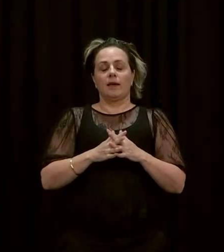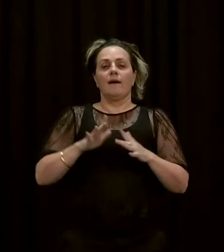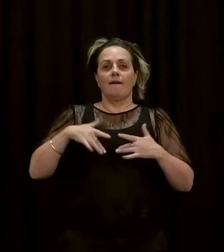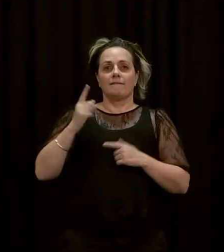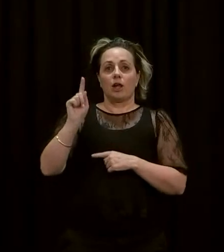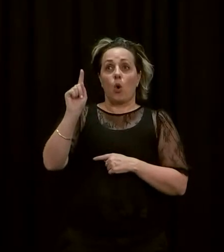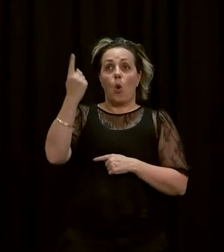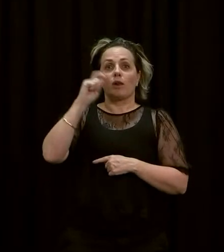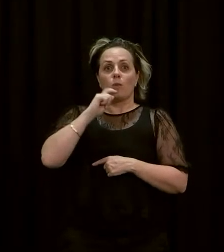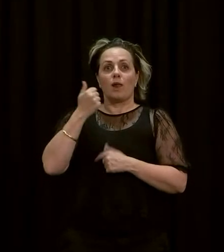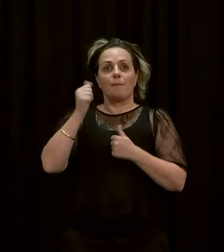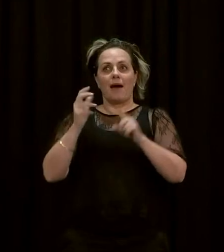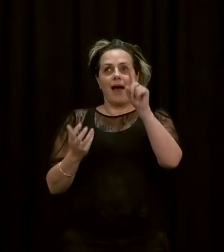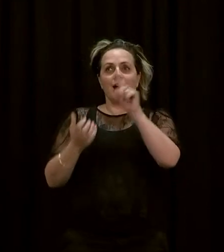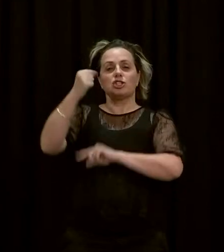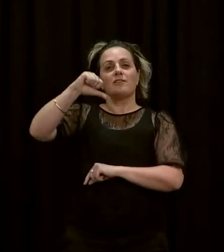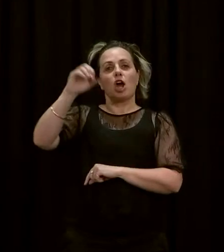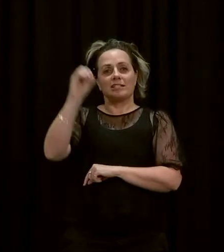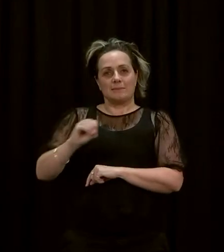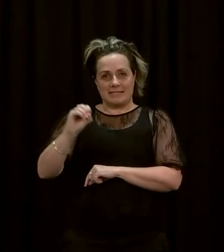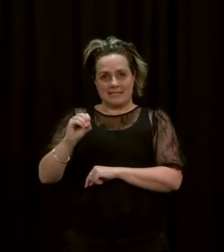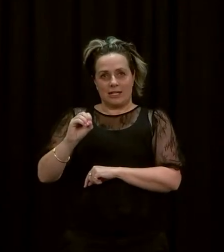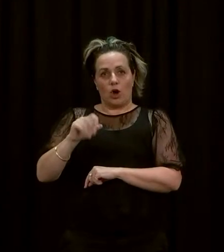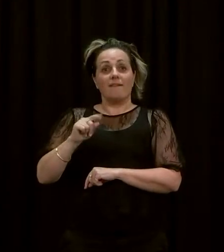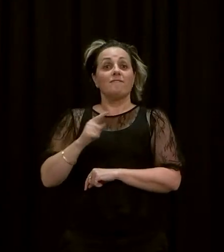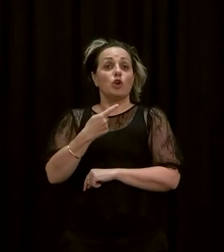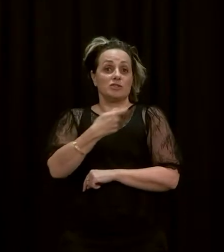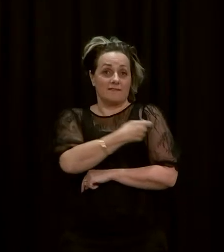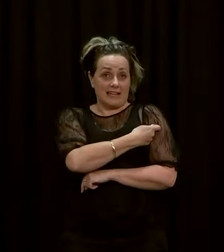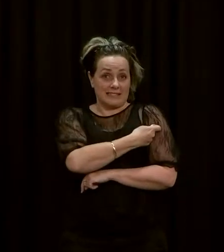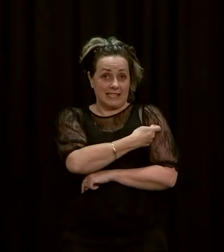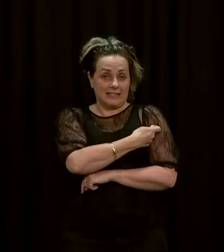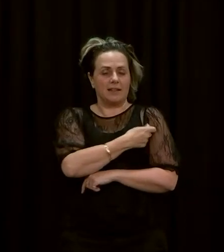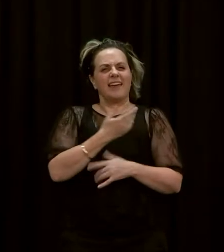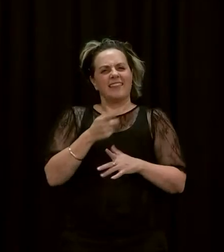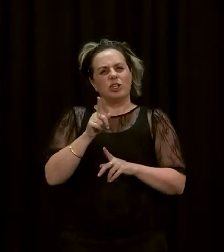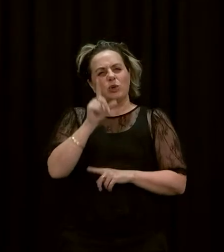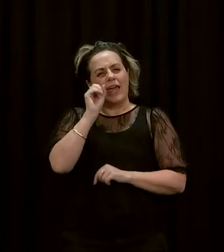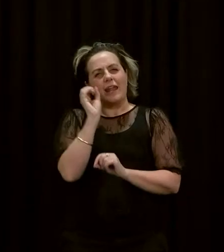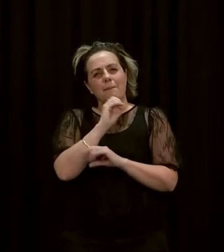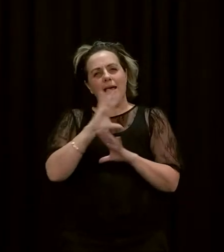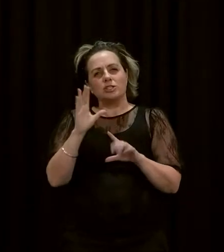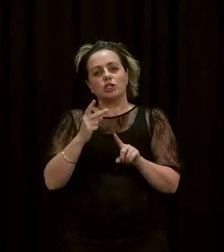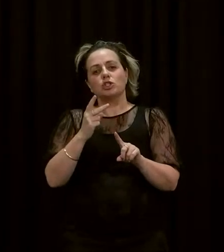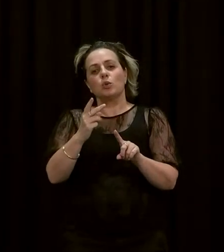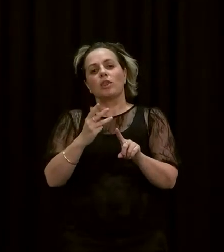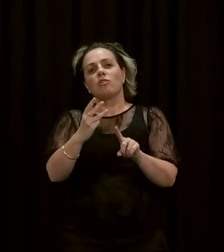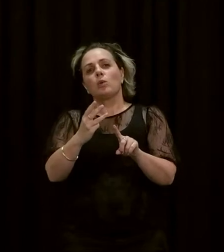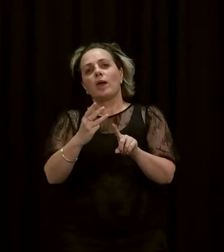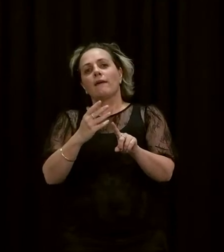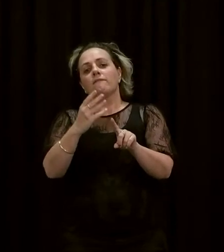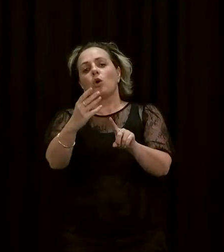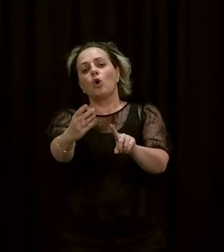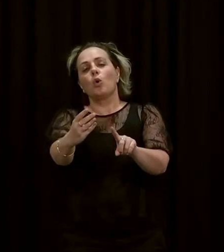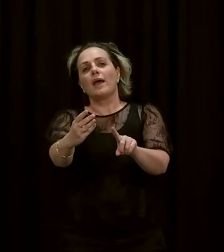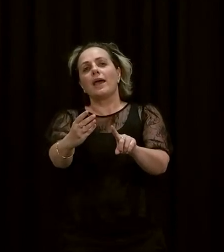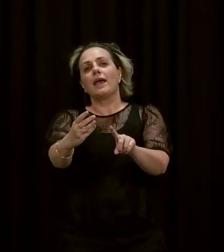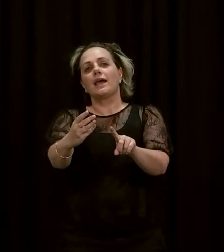that 90% milestone for first vaccinations, and then you would imagine between 3 and 4 weeks after that,